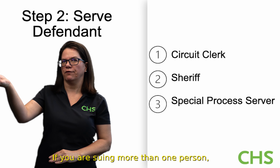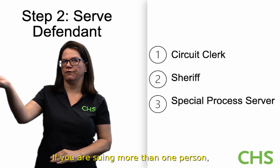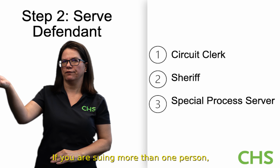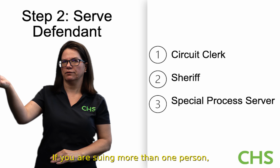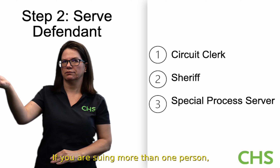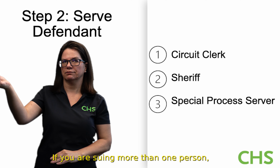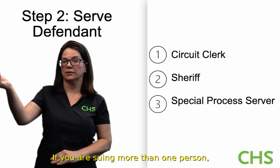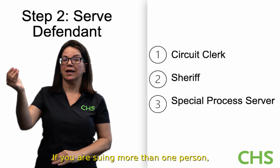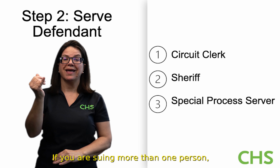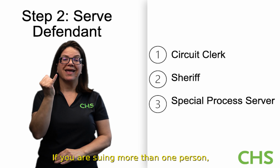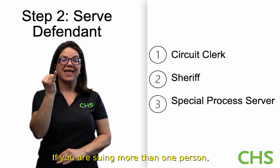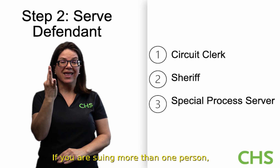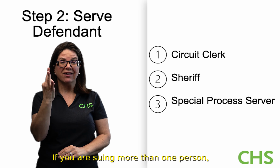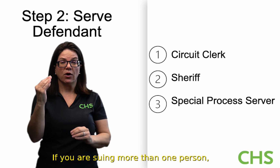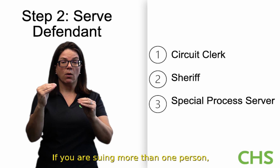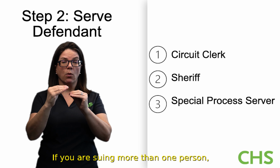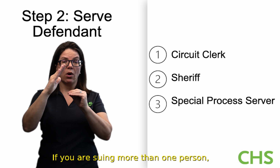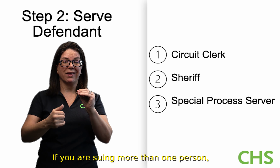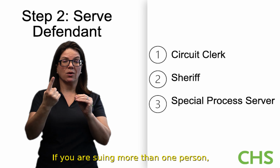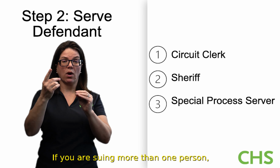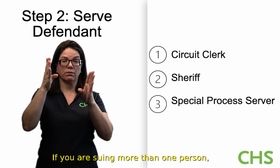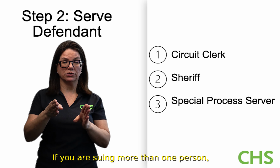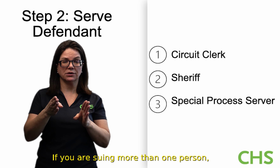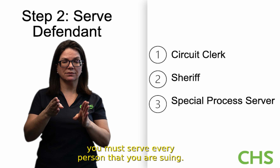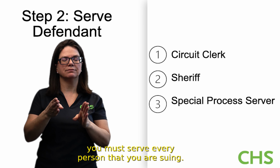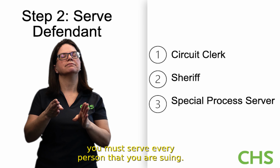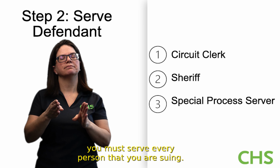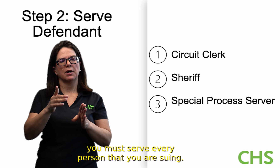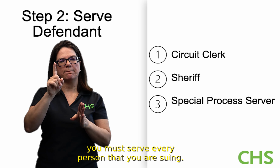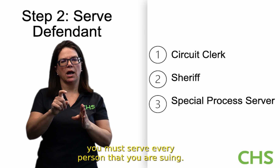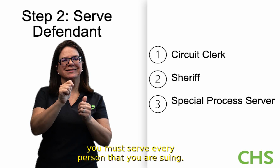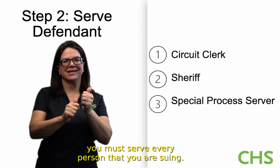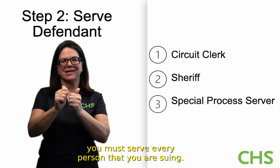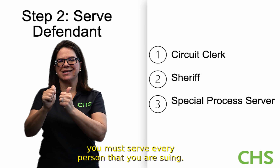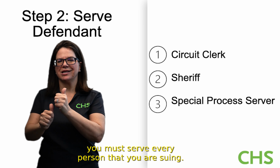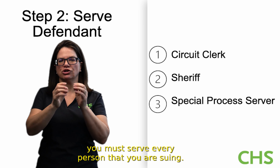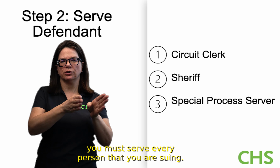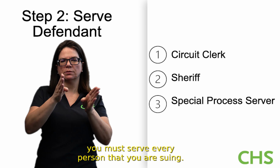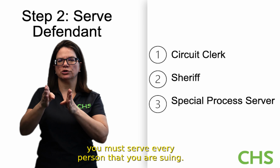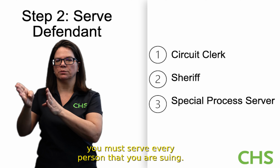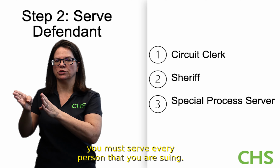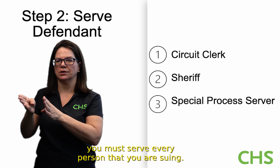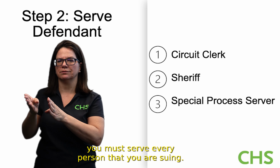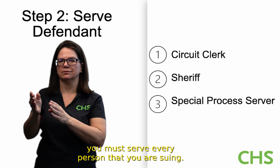If you are suing more than one person, you must serve every person that you are